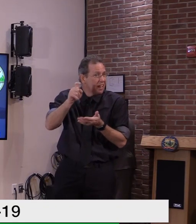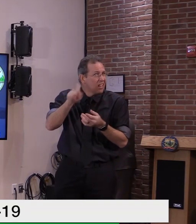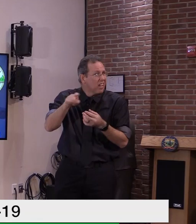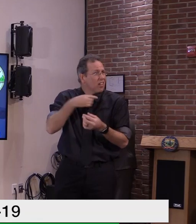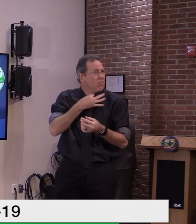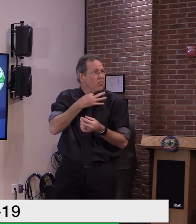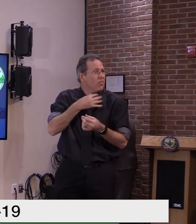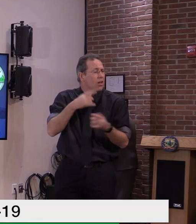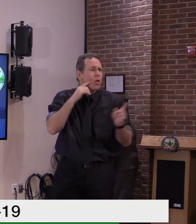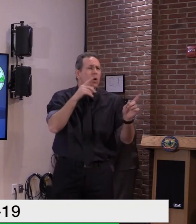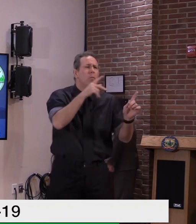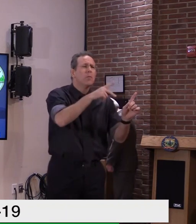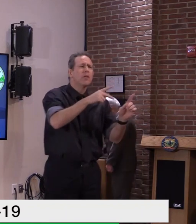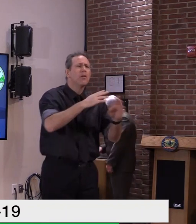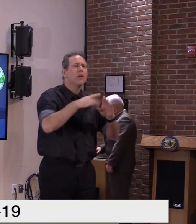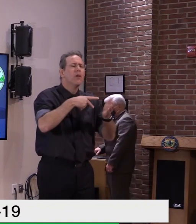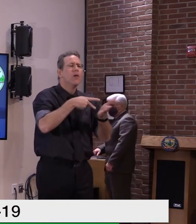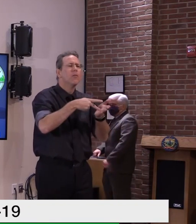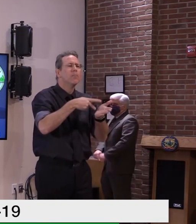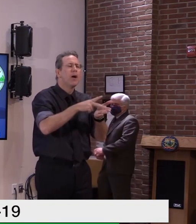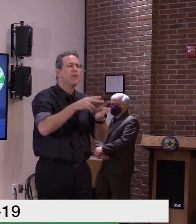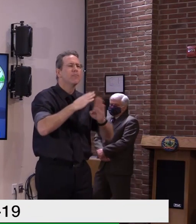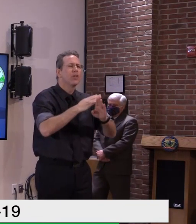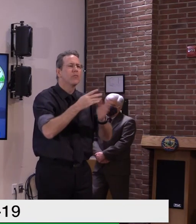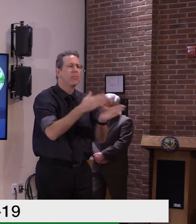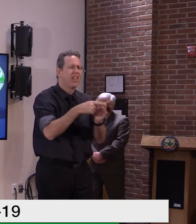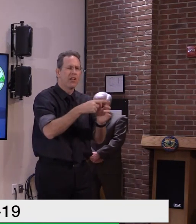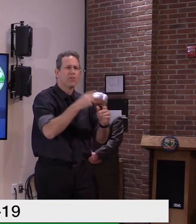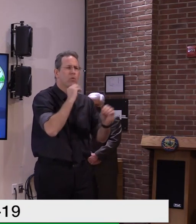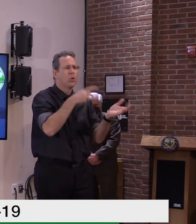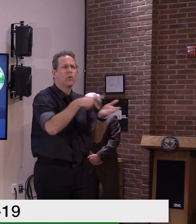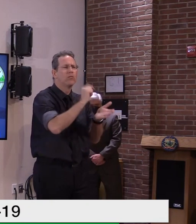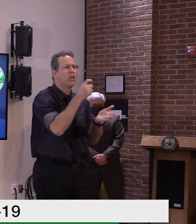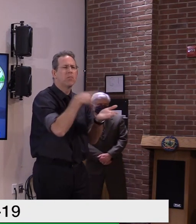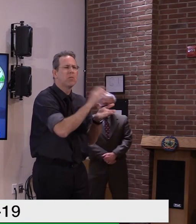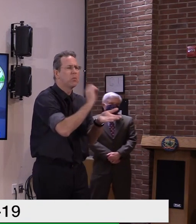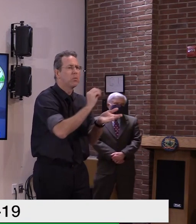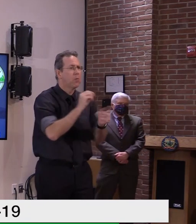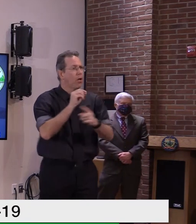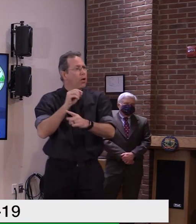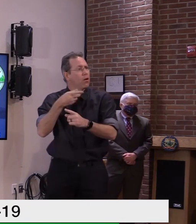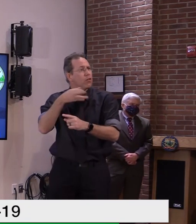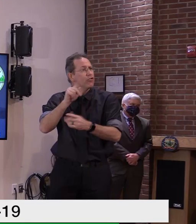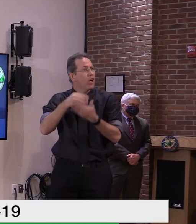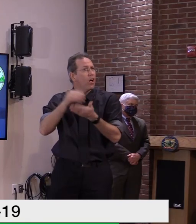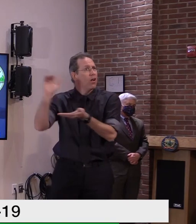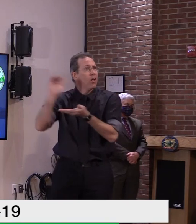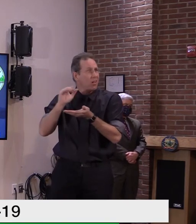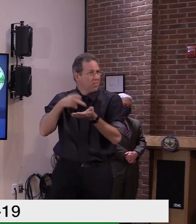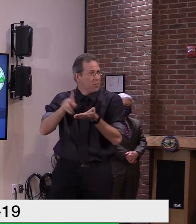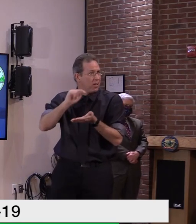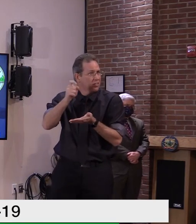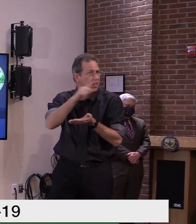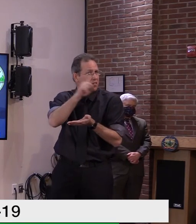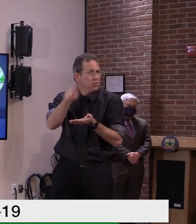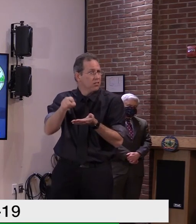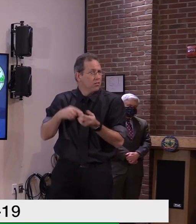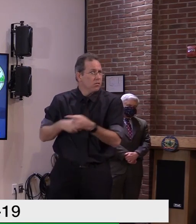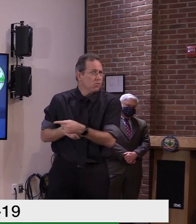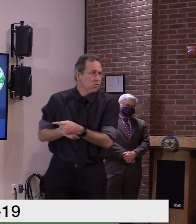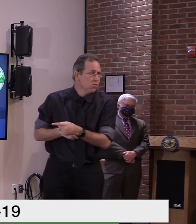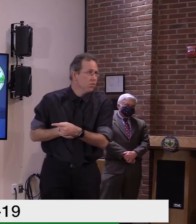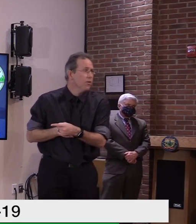be happy to get back to you on that. I'm sorry. Sorry, it's Lindsay Curley. Oh, hi, Lindsay.